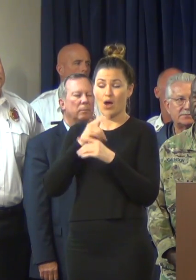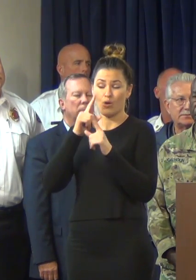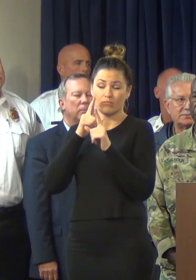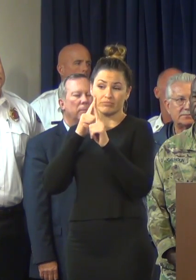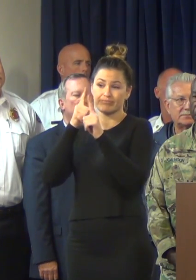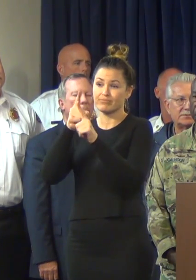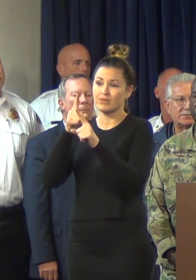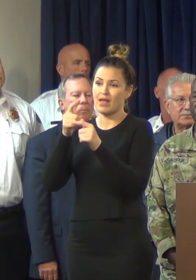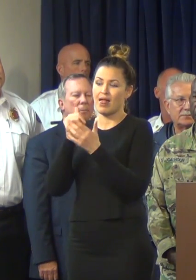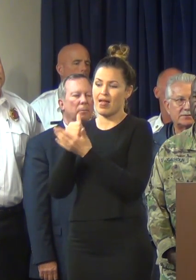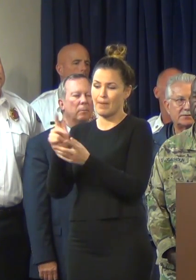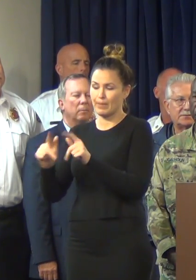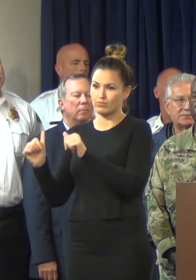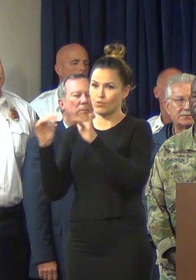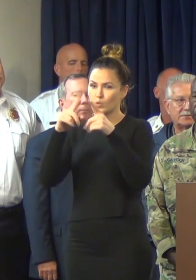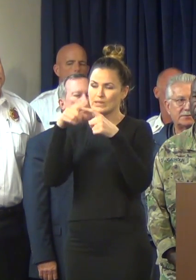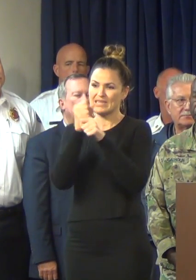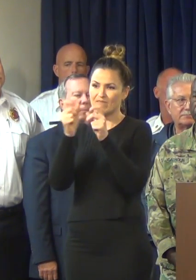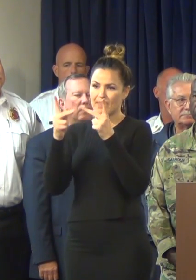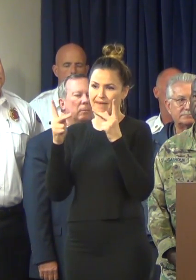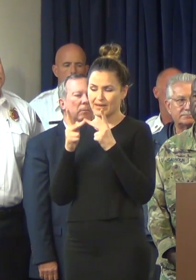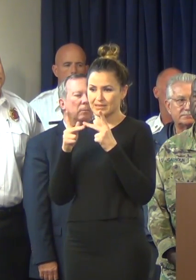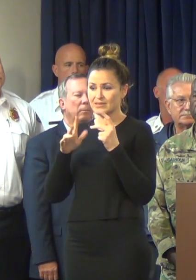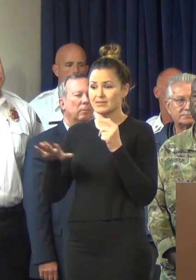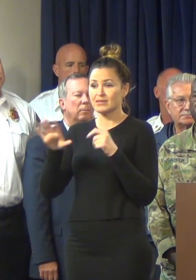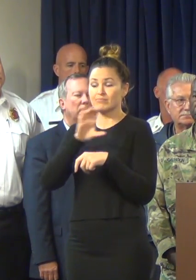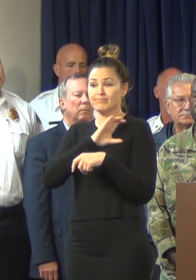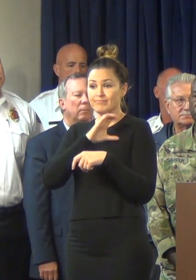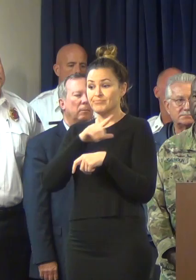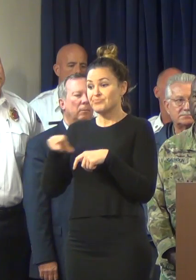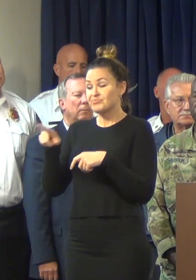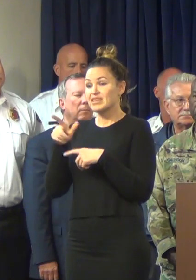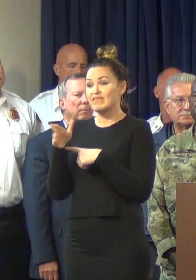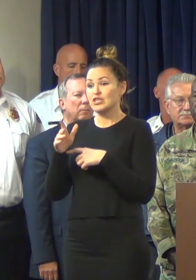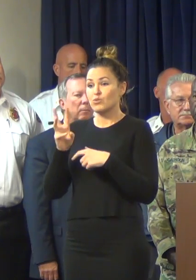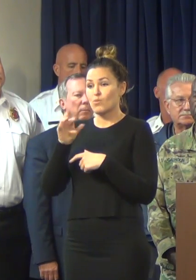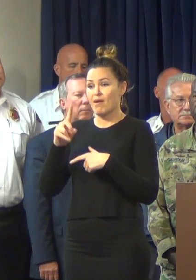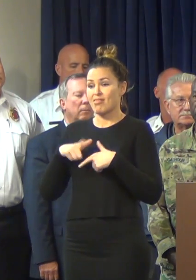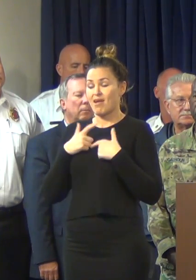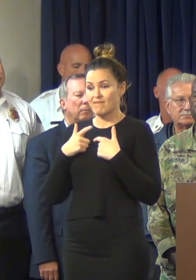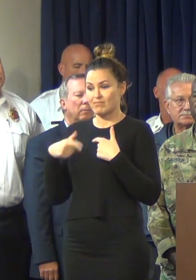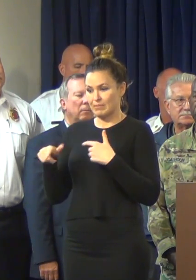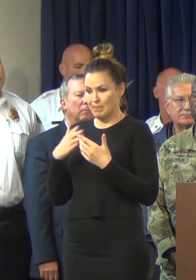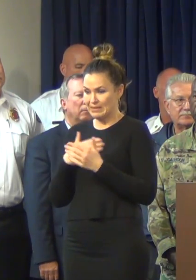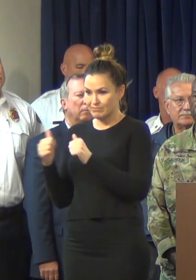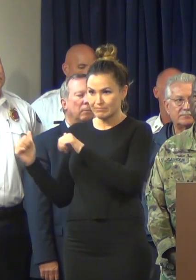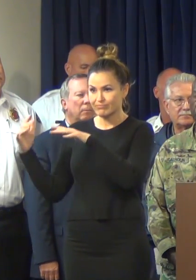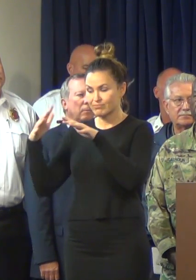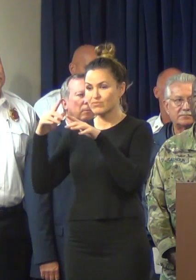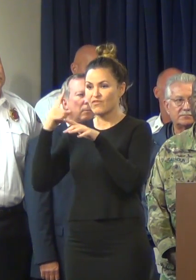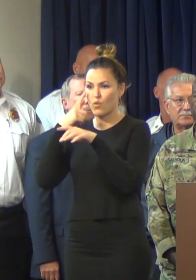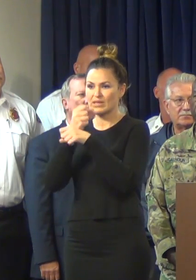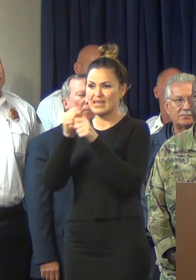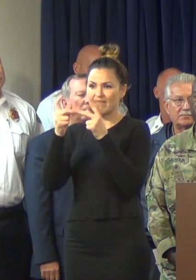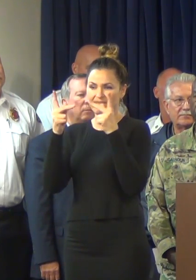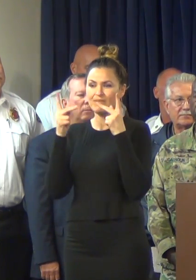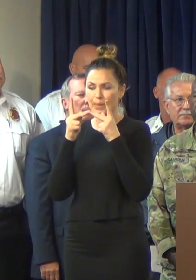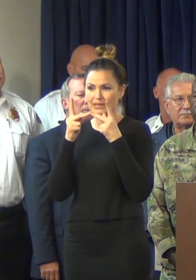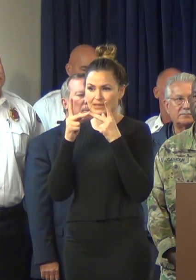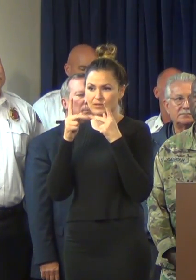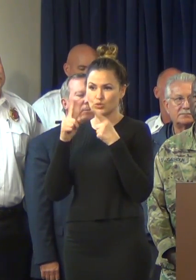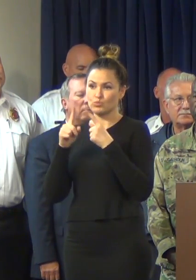safety. Florida Department of Law Enforcement and Fish and Wildlife are also preparing to deploy troops to help with safe evacuations and response and